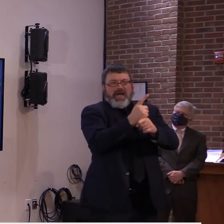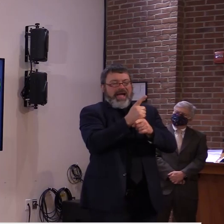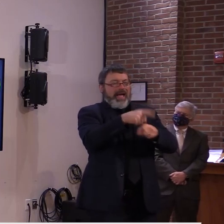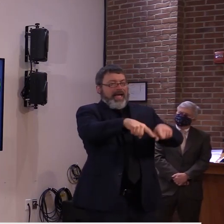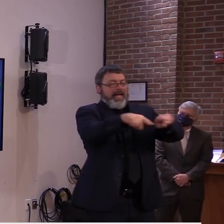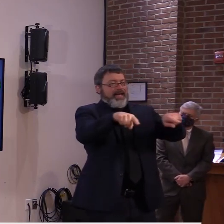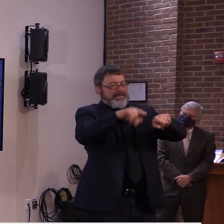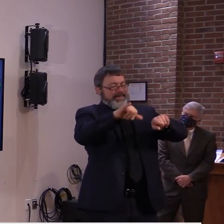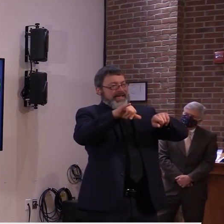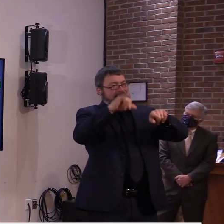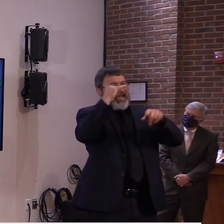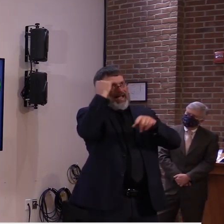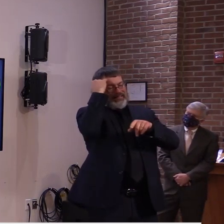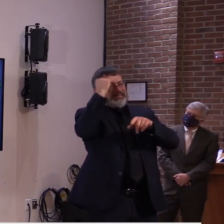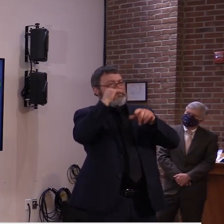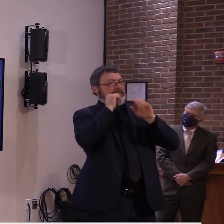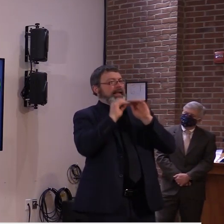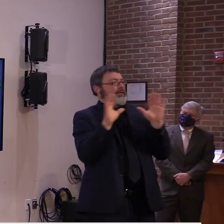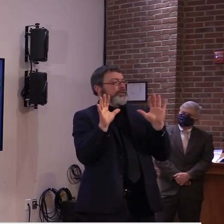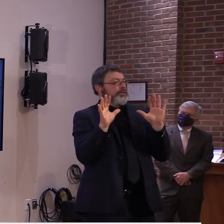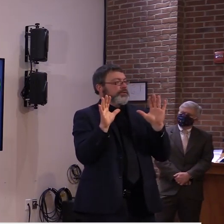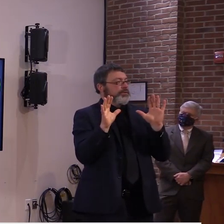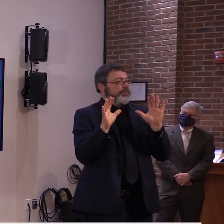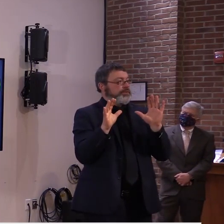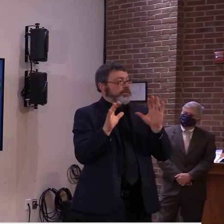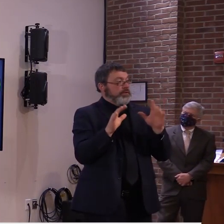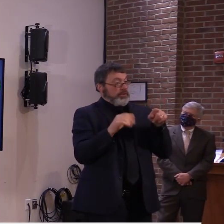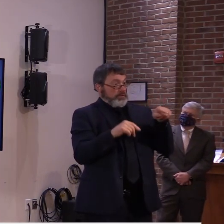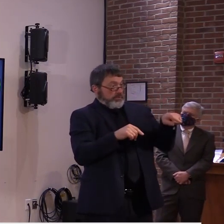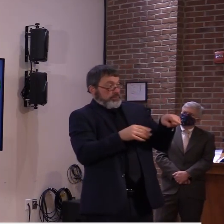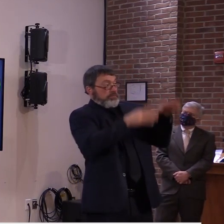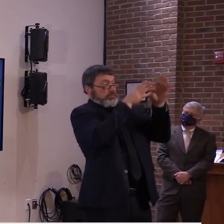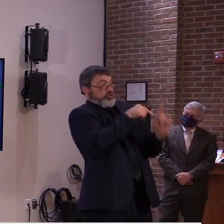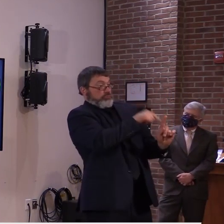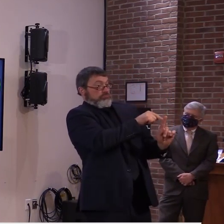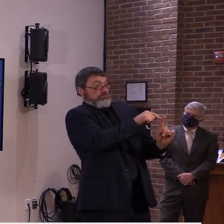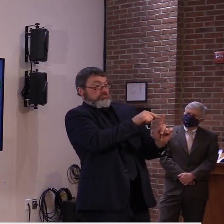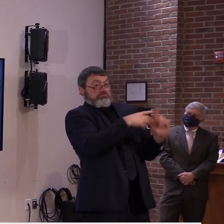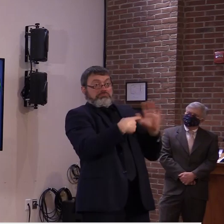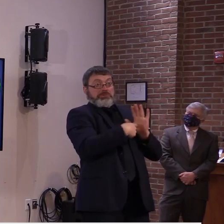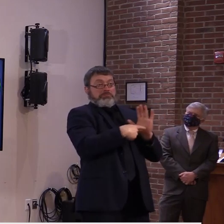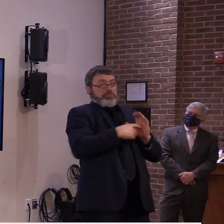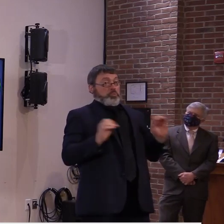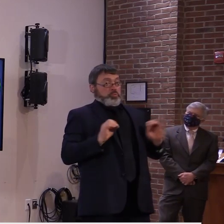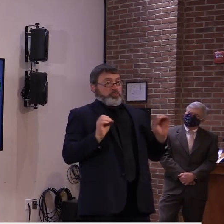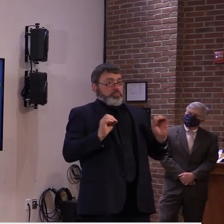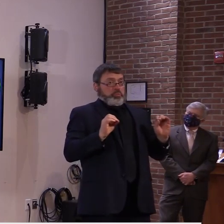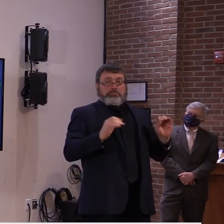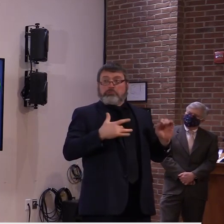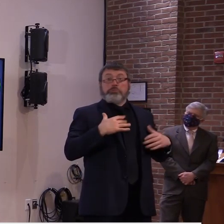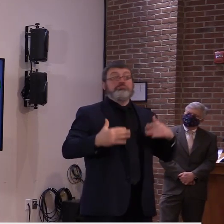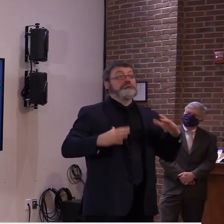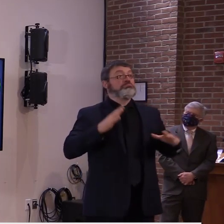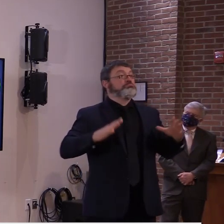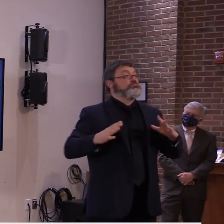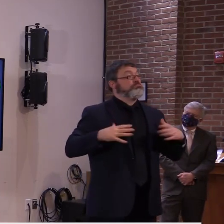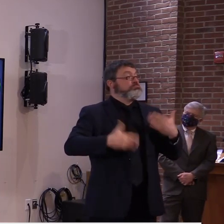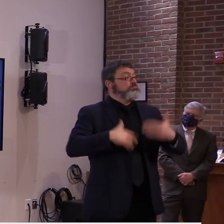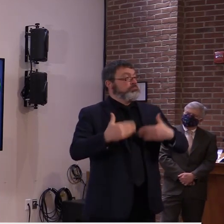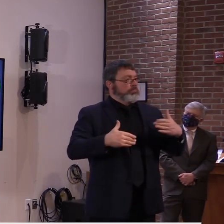Thanks for bringing this up, because there's always a risk of oversimplification of something, which I think could confuse